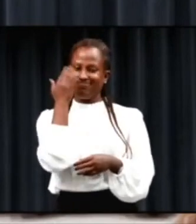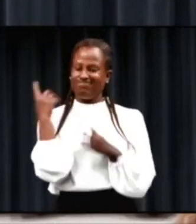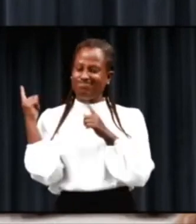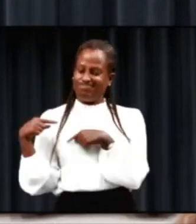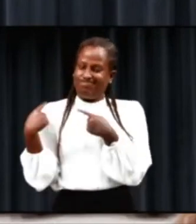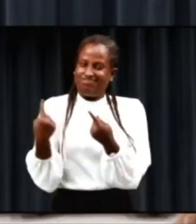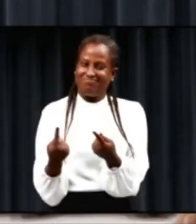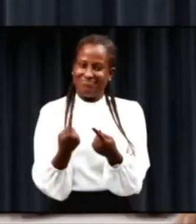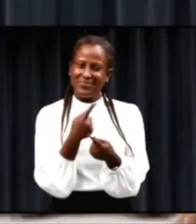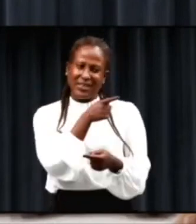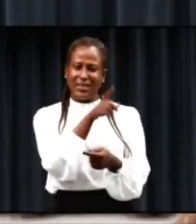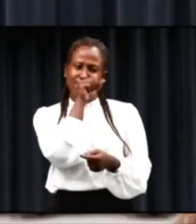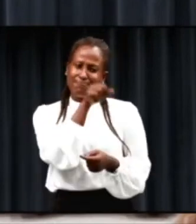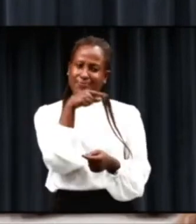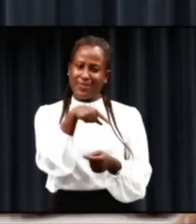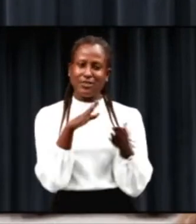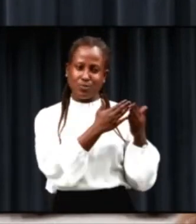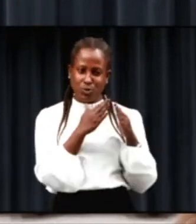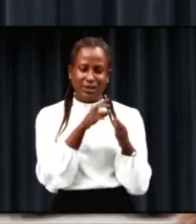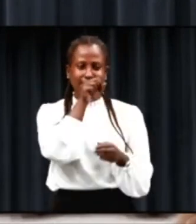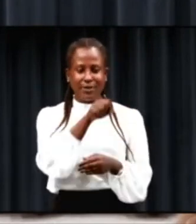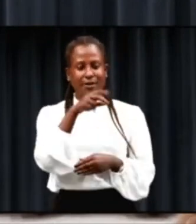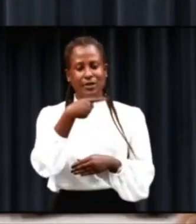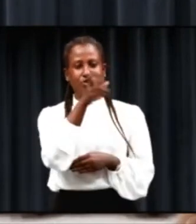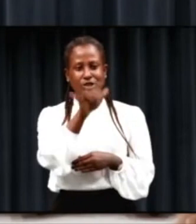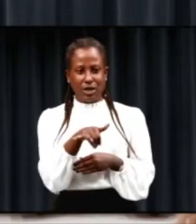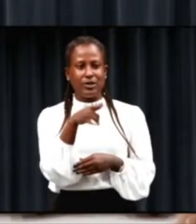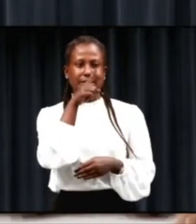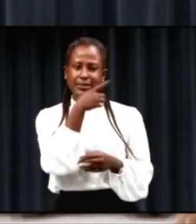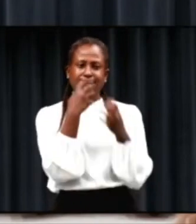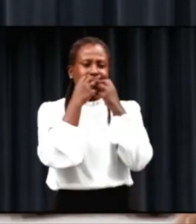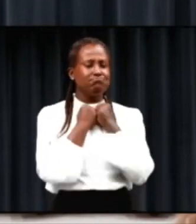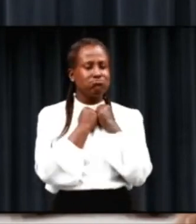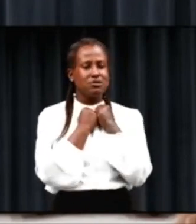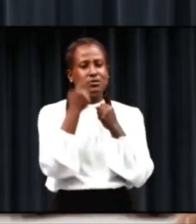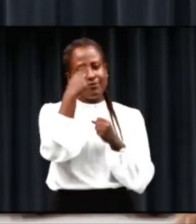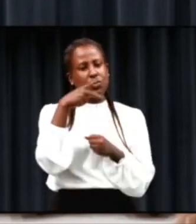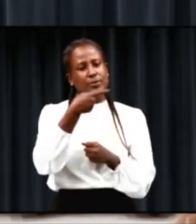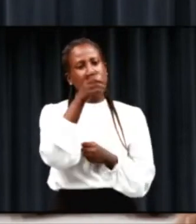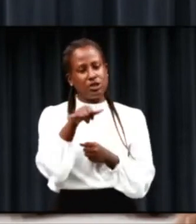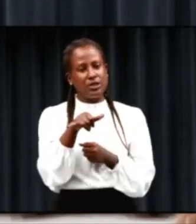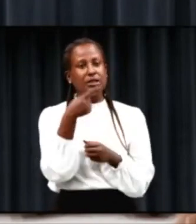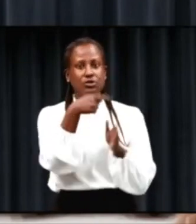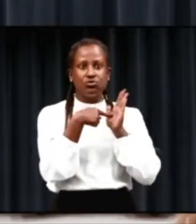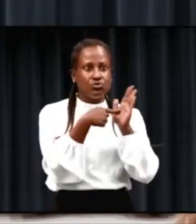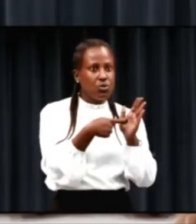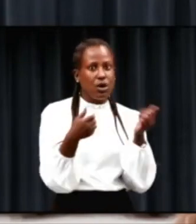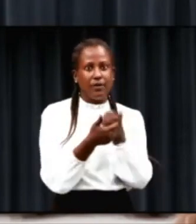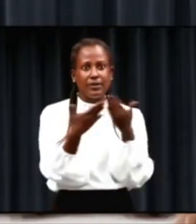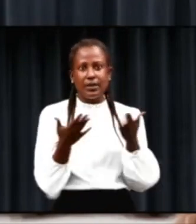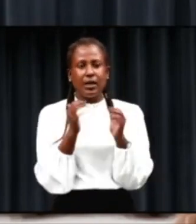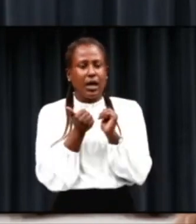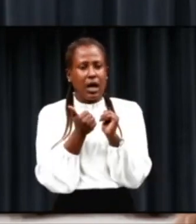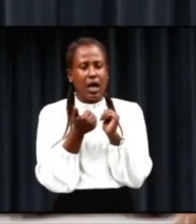Prince George's County and for this community. I know that he cares deeply about Prince Georgians, that he's shown in everything that he has done for